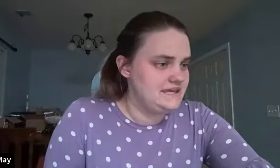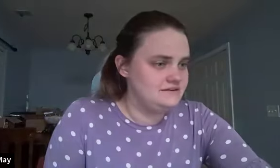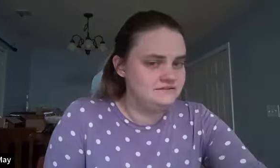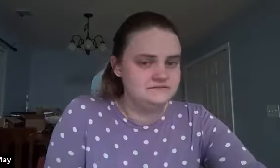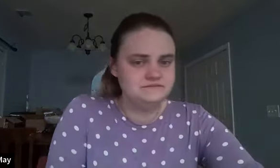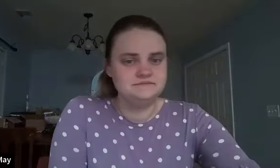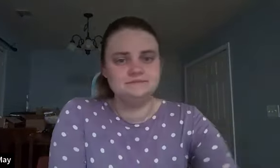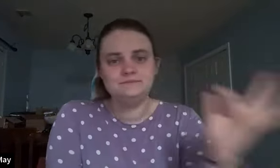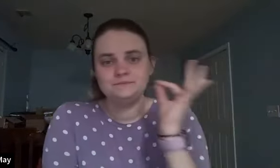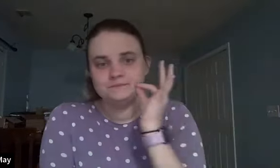Bee.